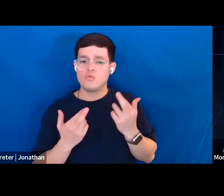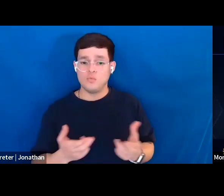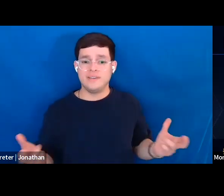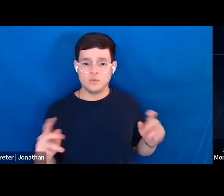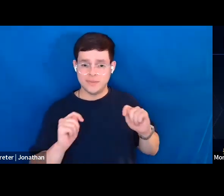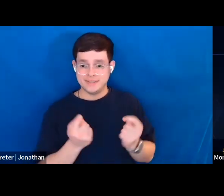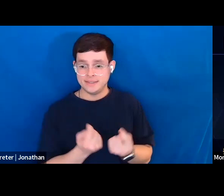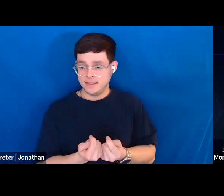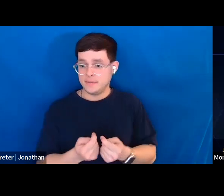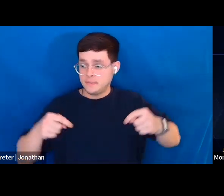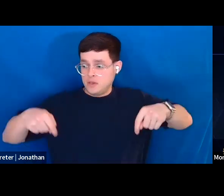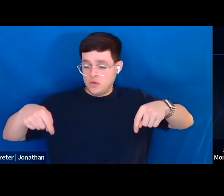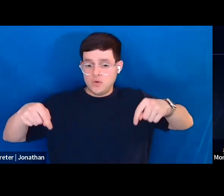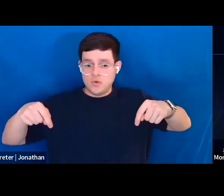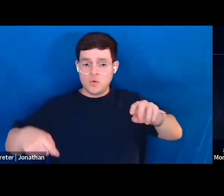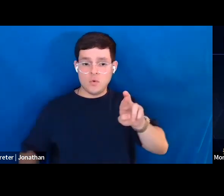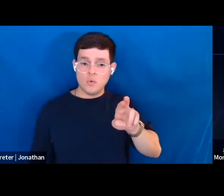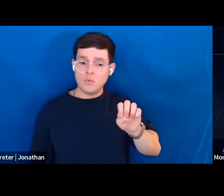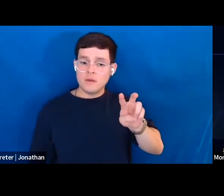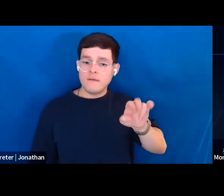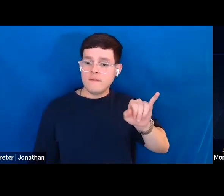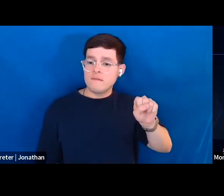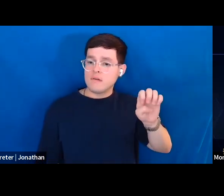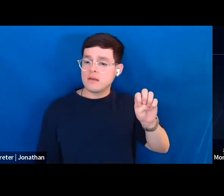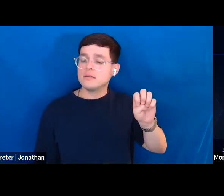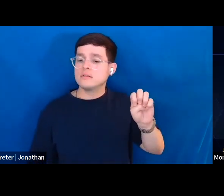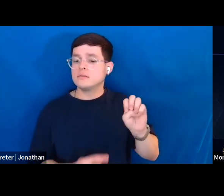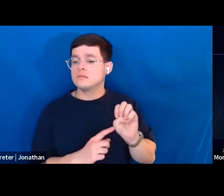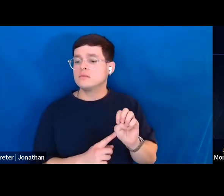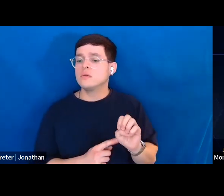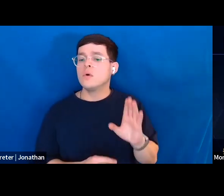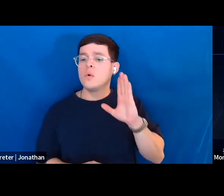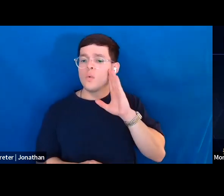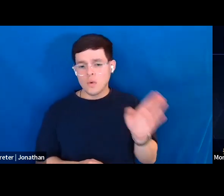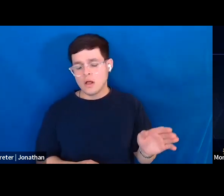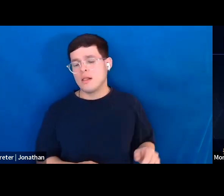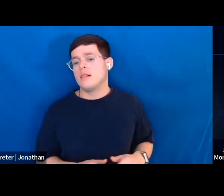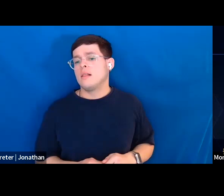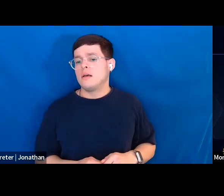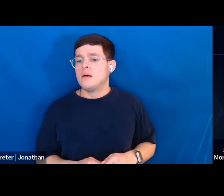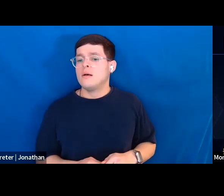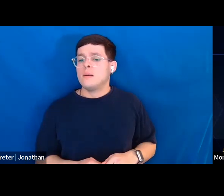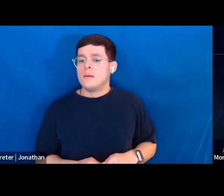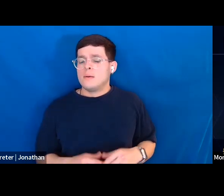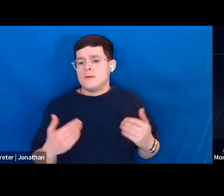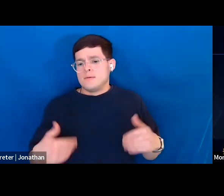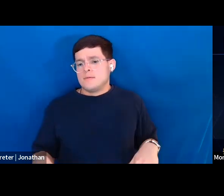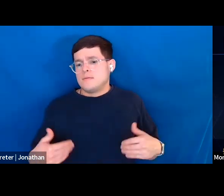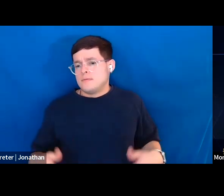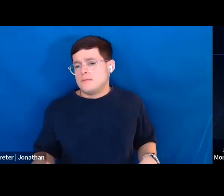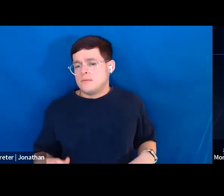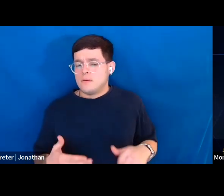here in Revise will be able to really help